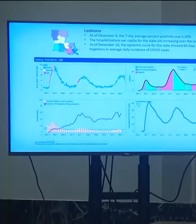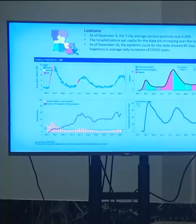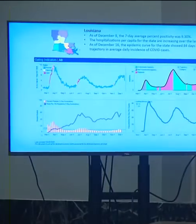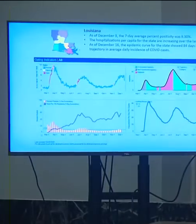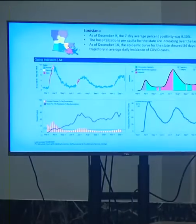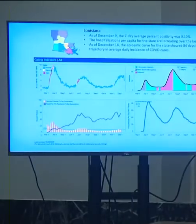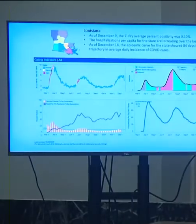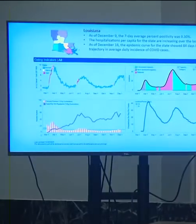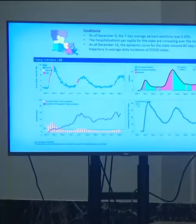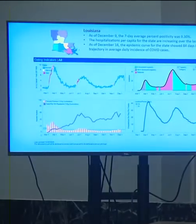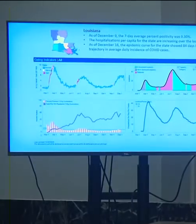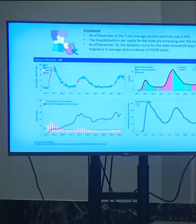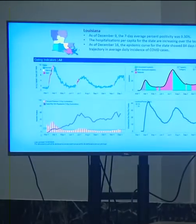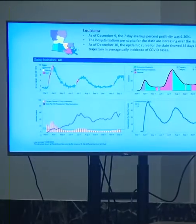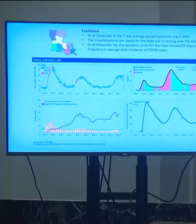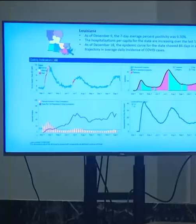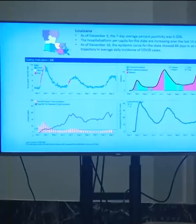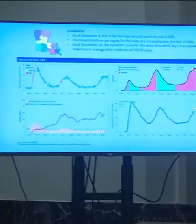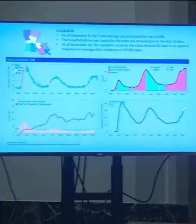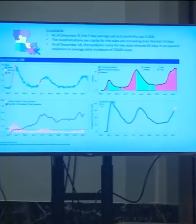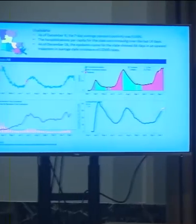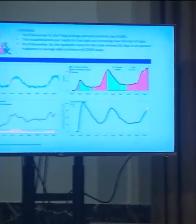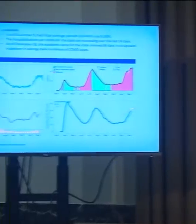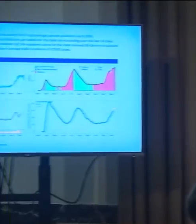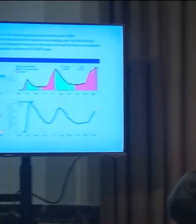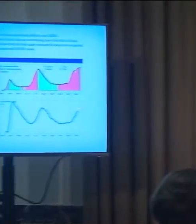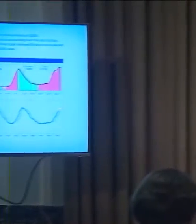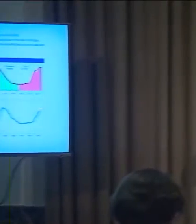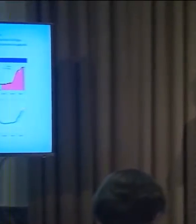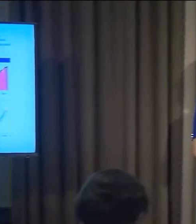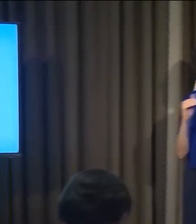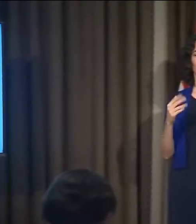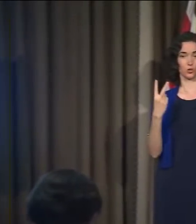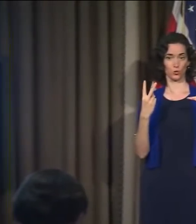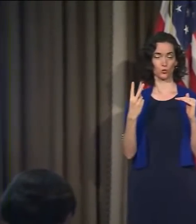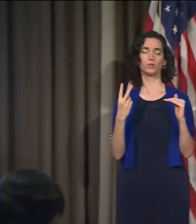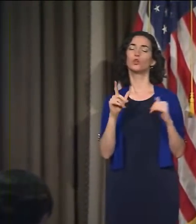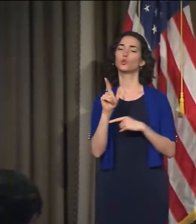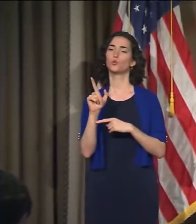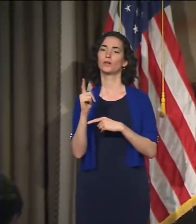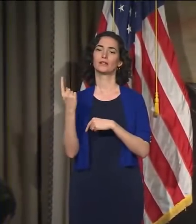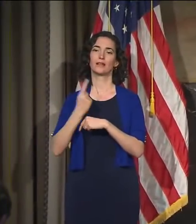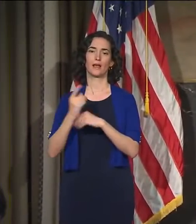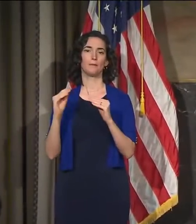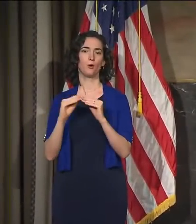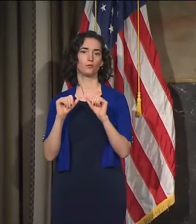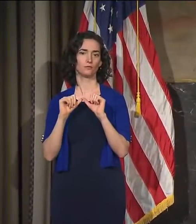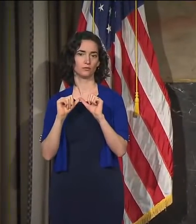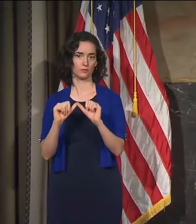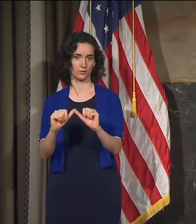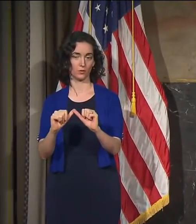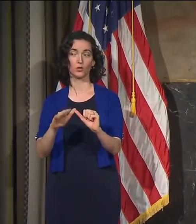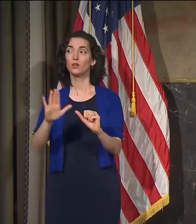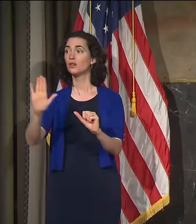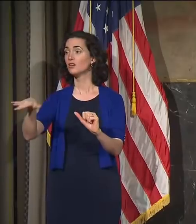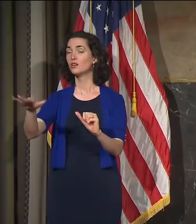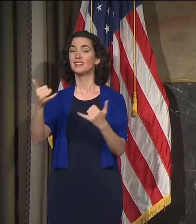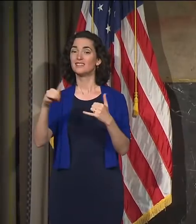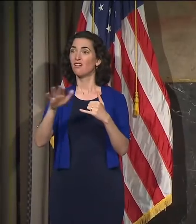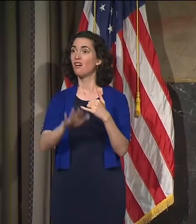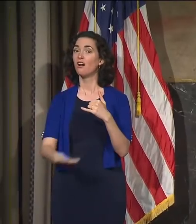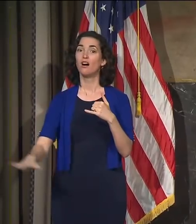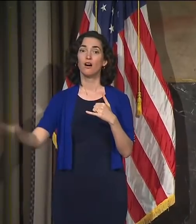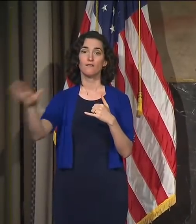So in short, we're staying in the modified phase 2 for another 21 days. It remains a very perilous situation